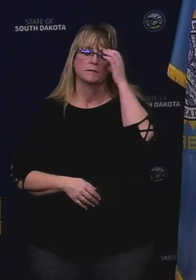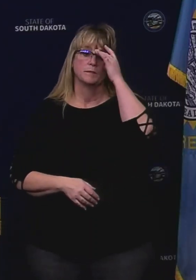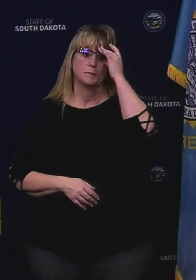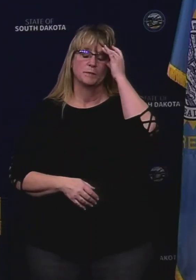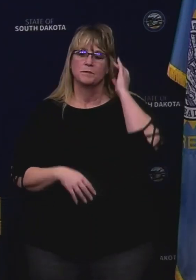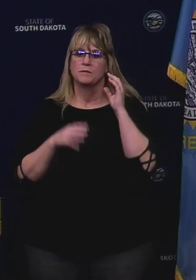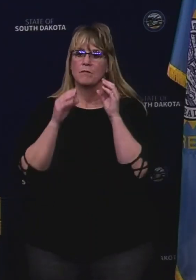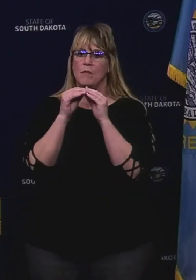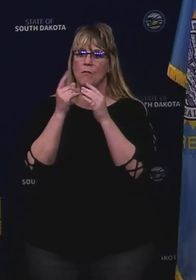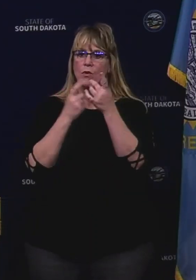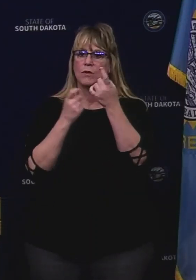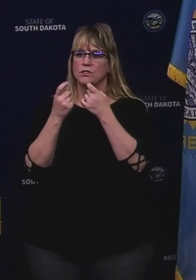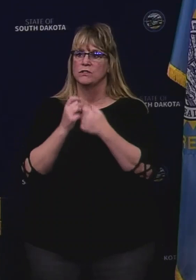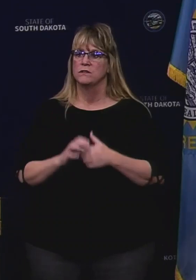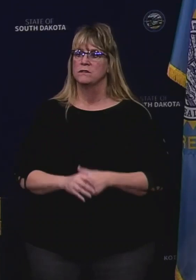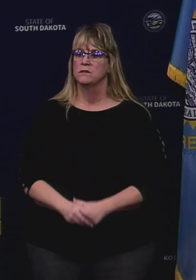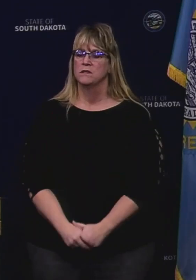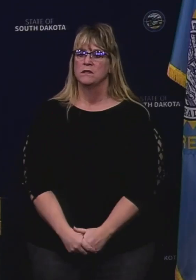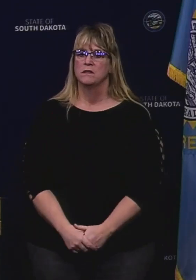Other questions on the phone?